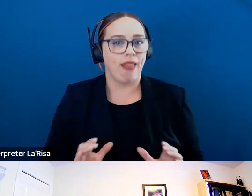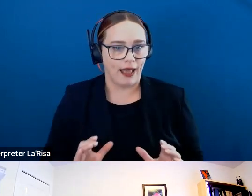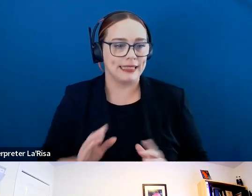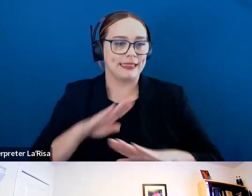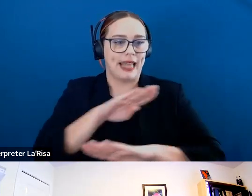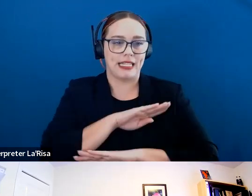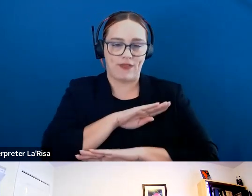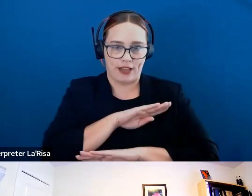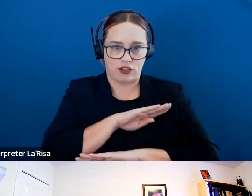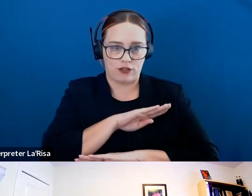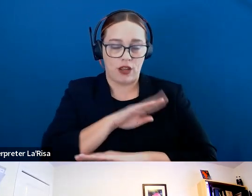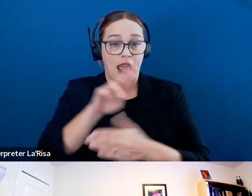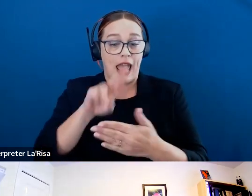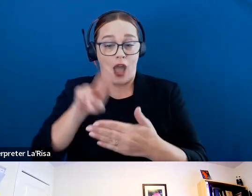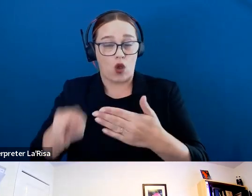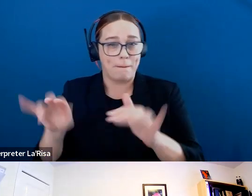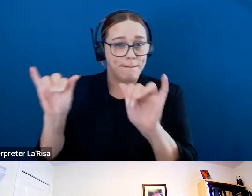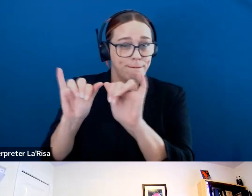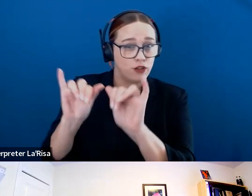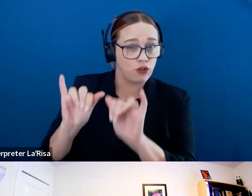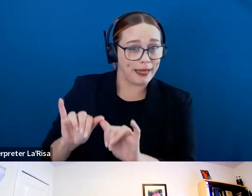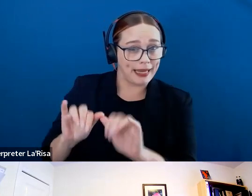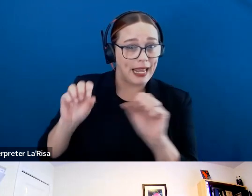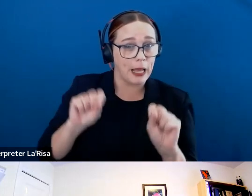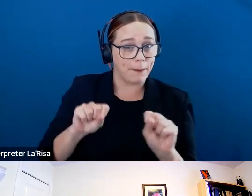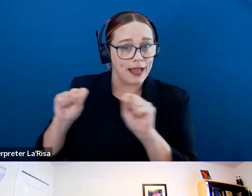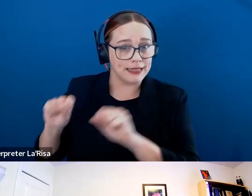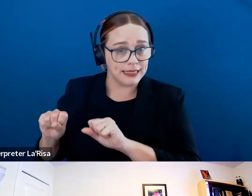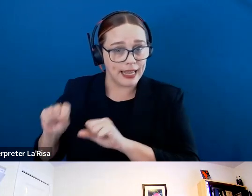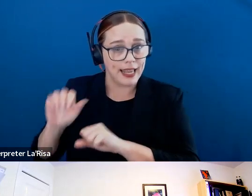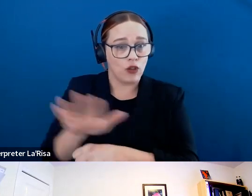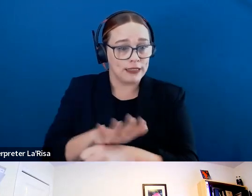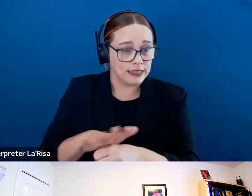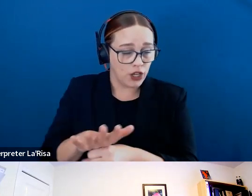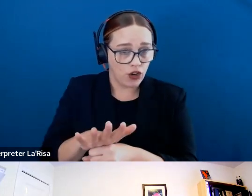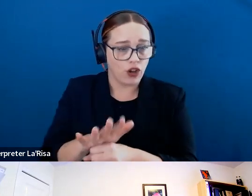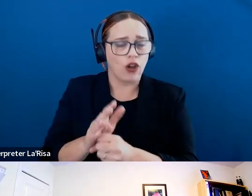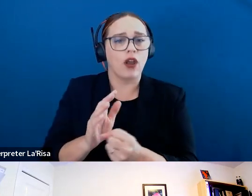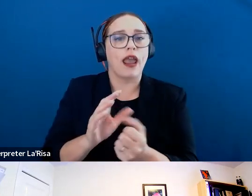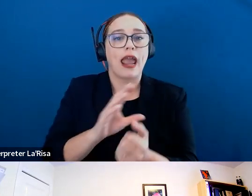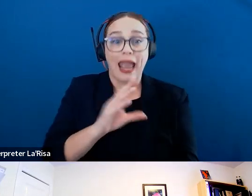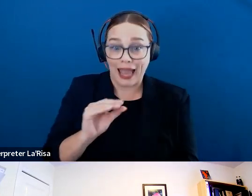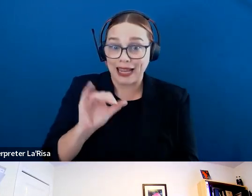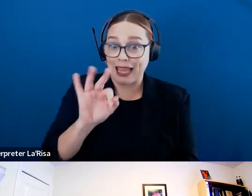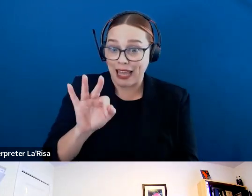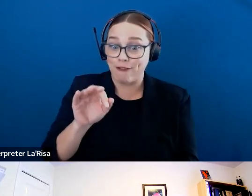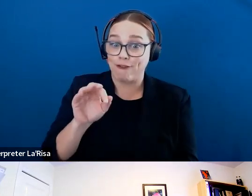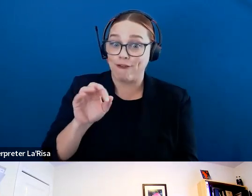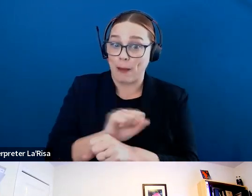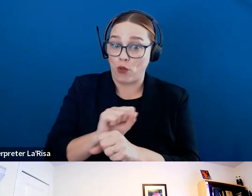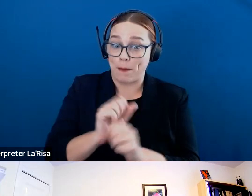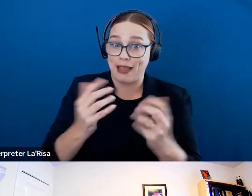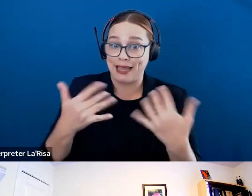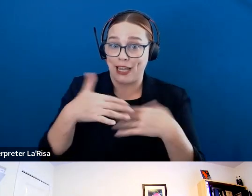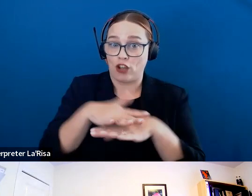measurement capacity at your center, and whether and how deeply employment is integrated. I'm going to move